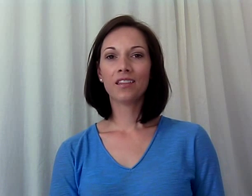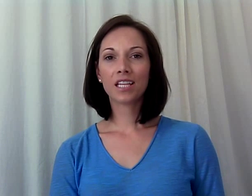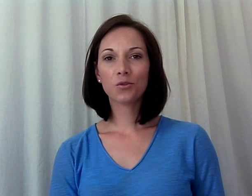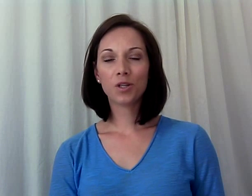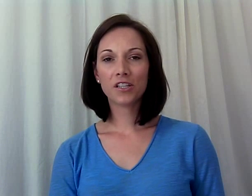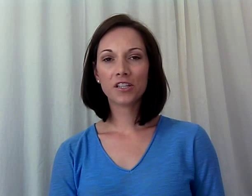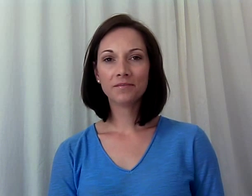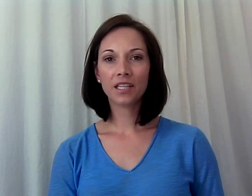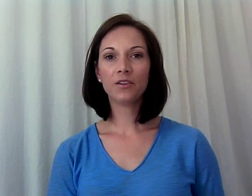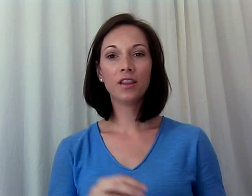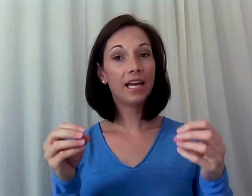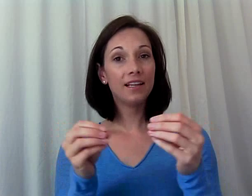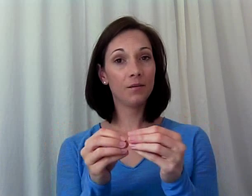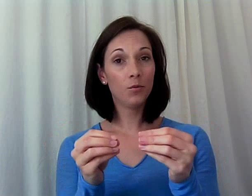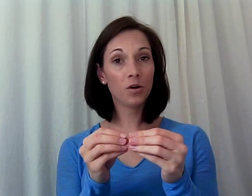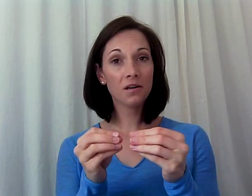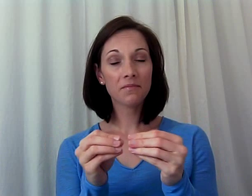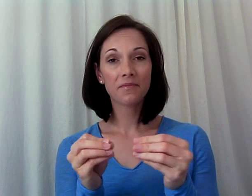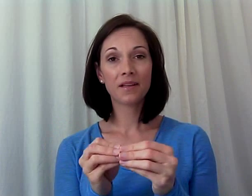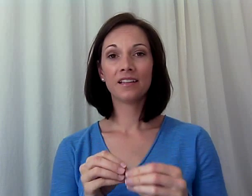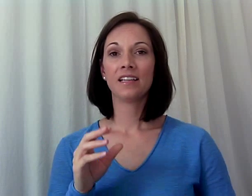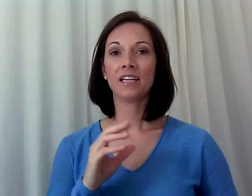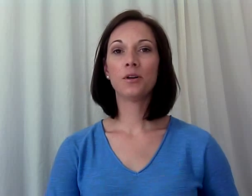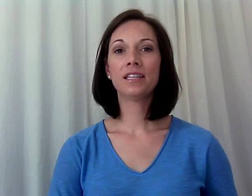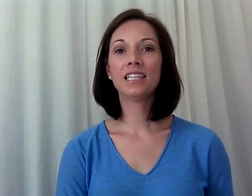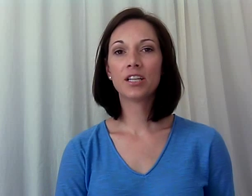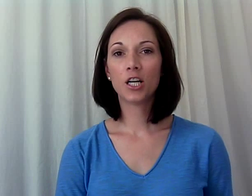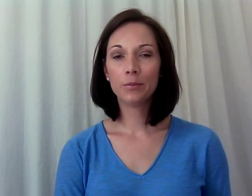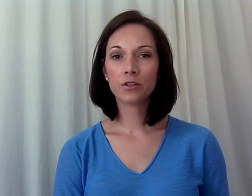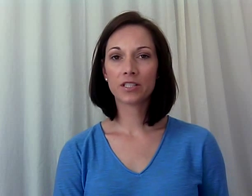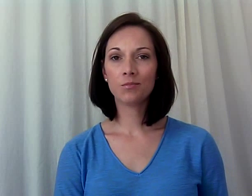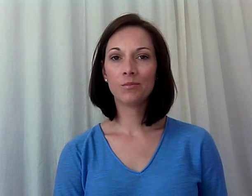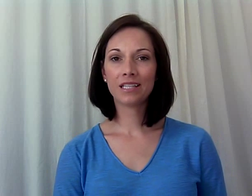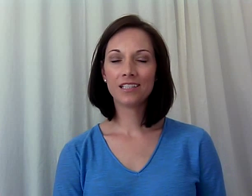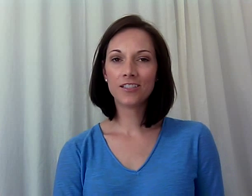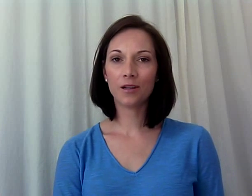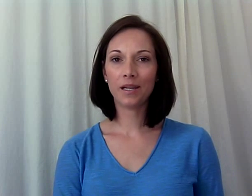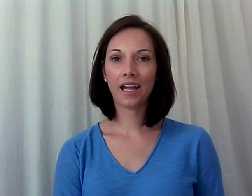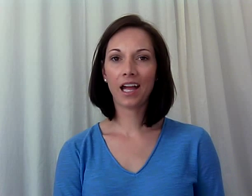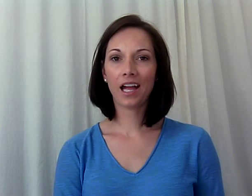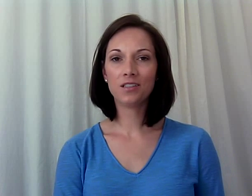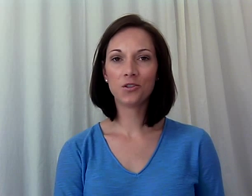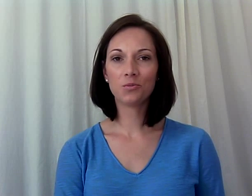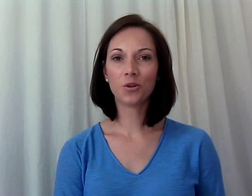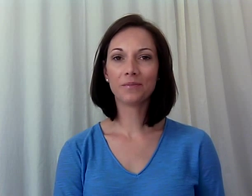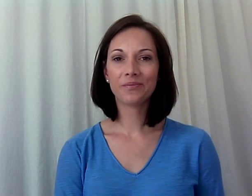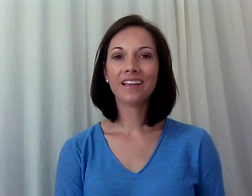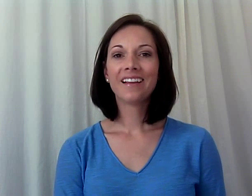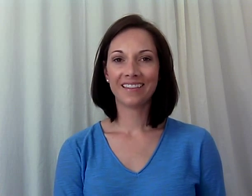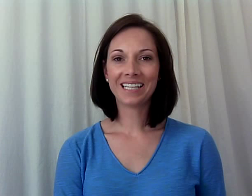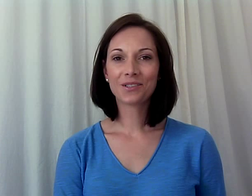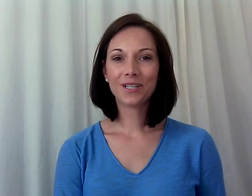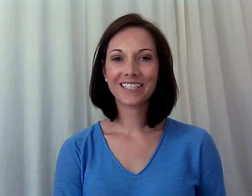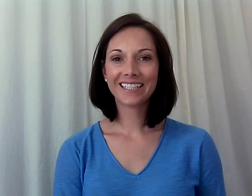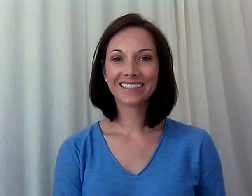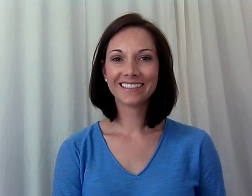Thanks for watching. If you'd like more, go ahead and leave a comment or send me a message, and I'd be happy to do some more. Thanks for watching.